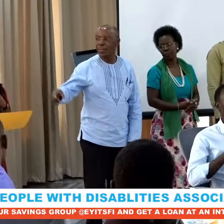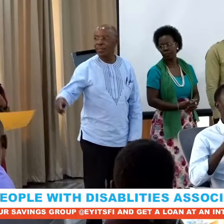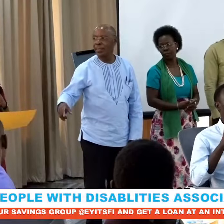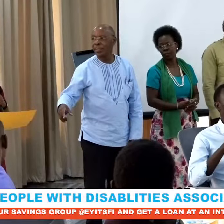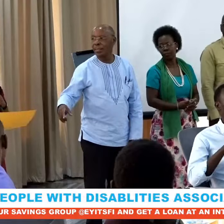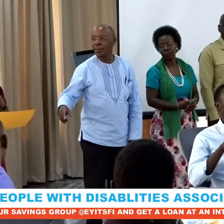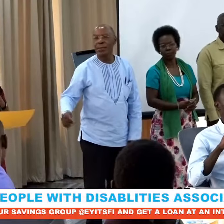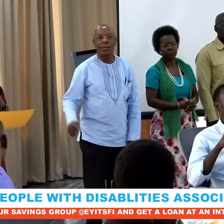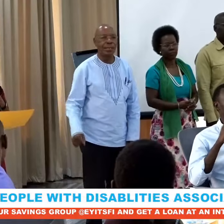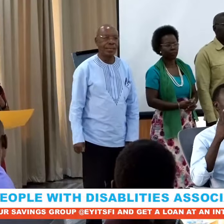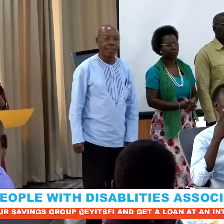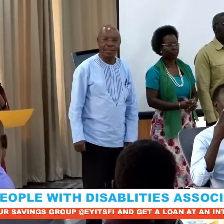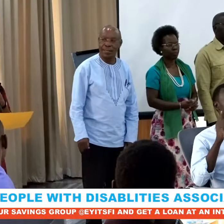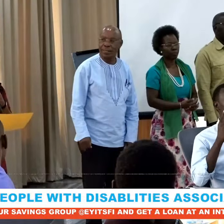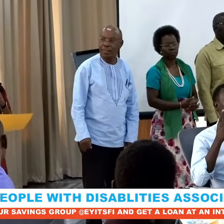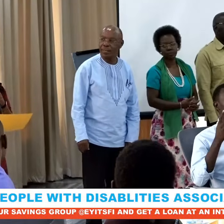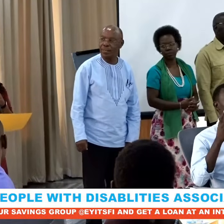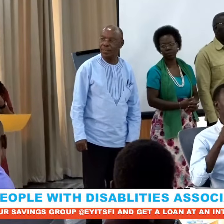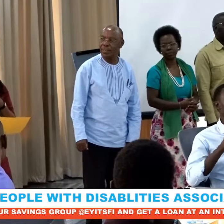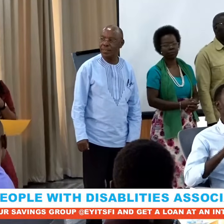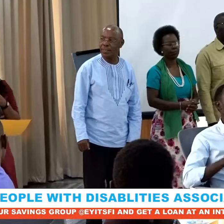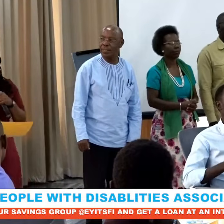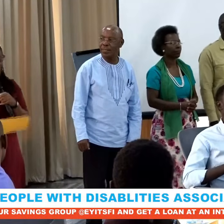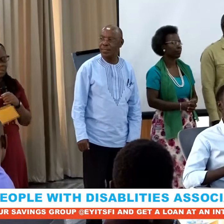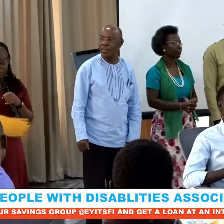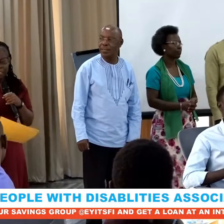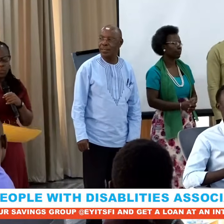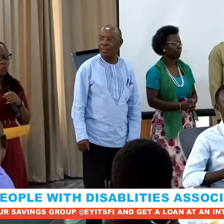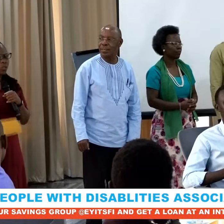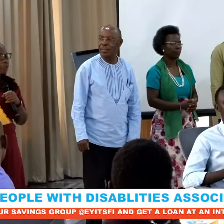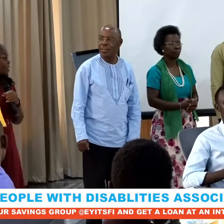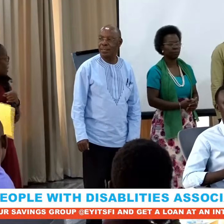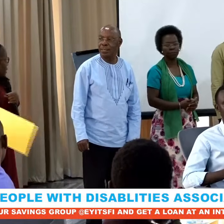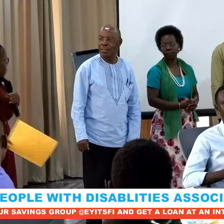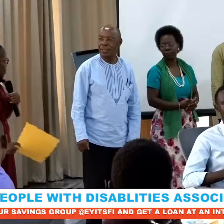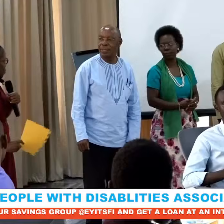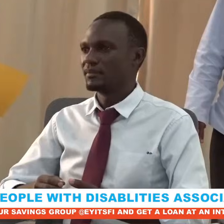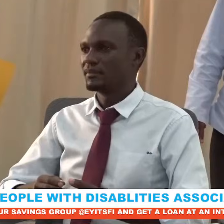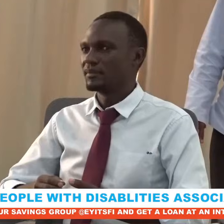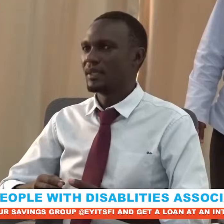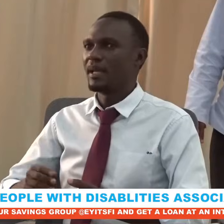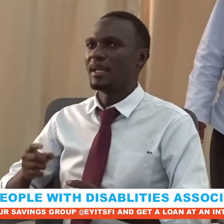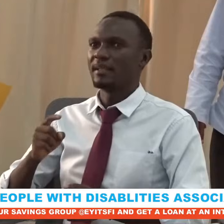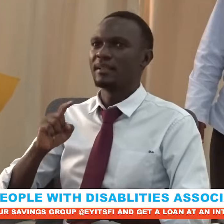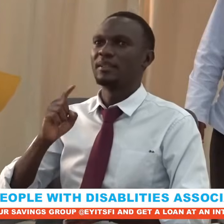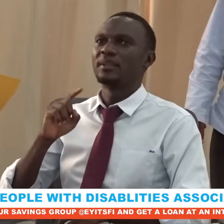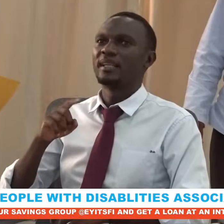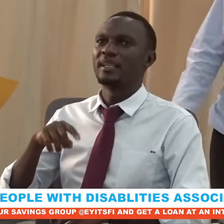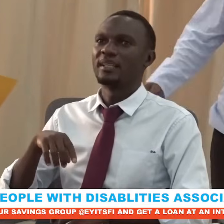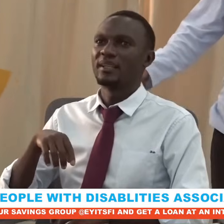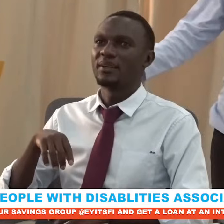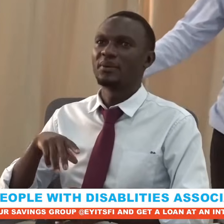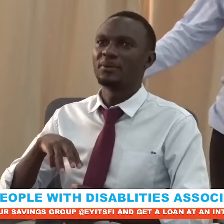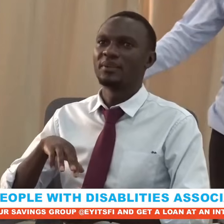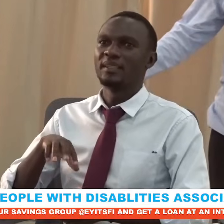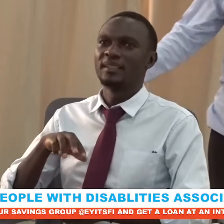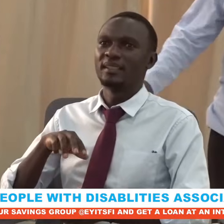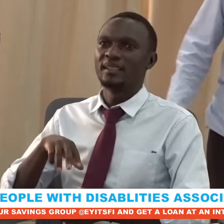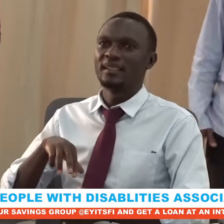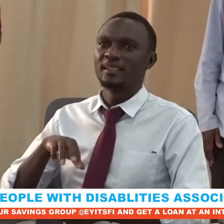for the names. Patience, Desire, but the first 10 we're going to read the names to save time.